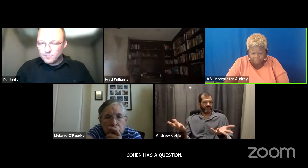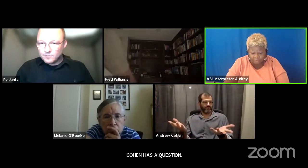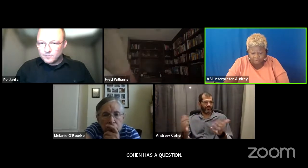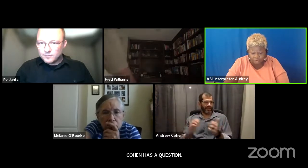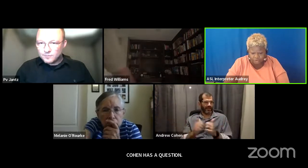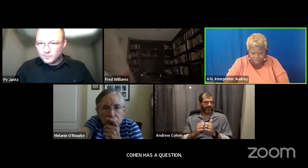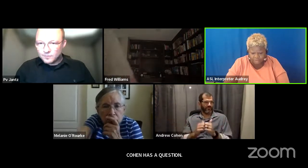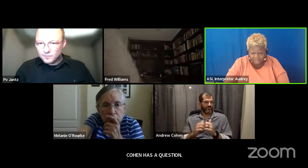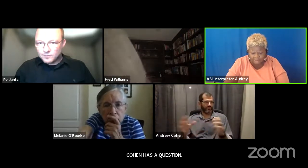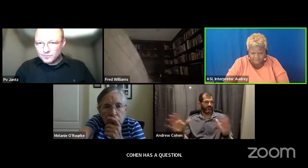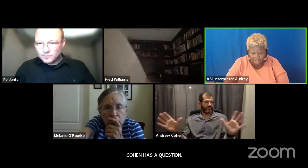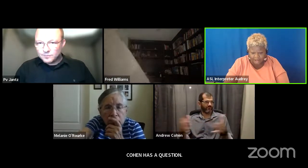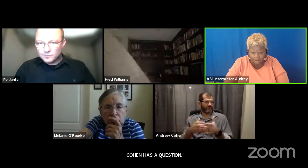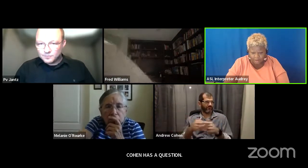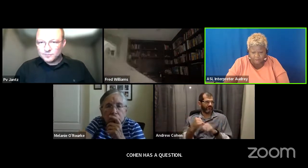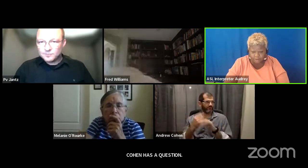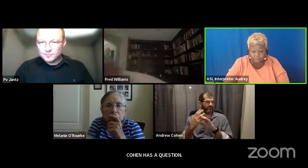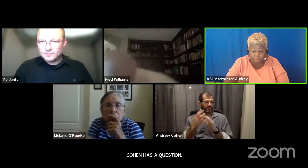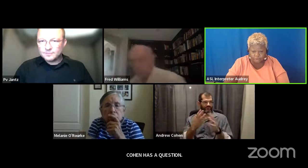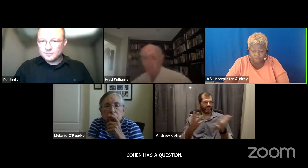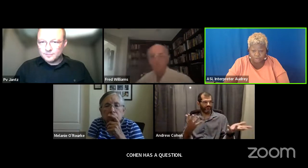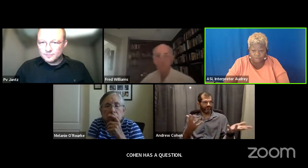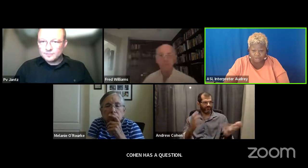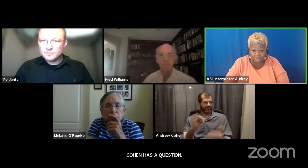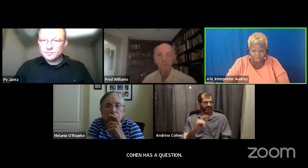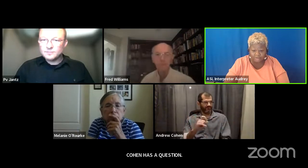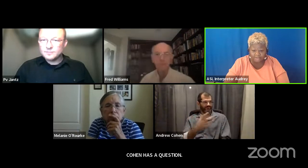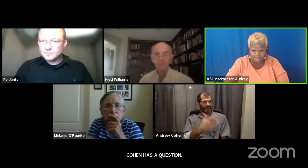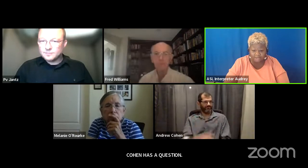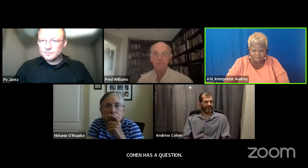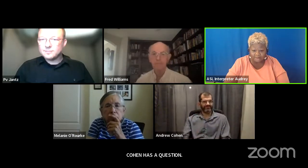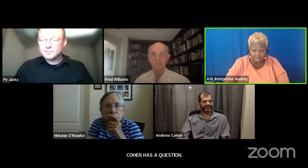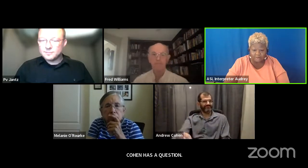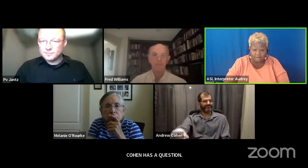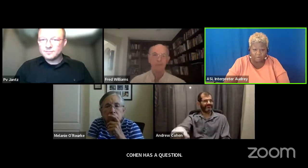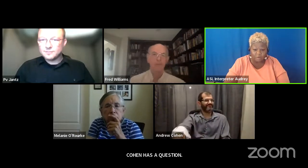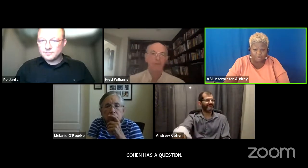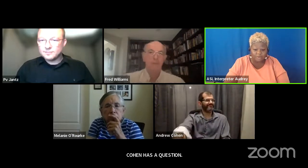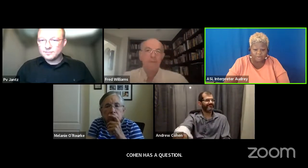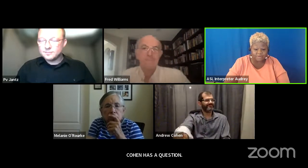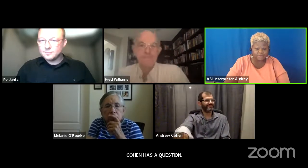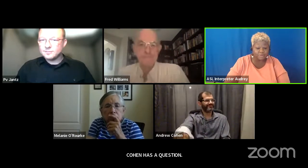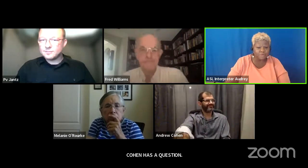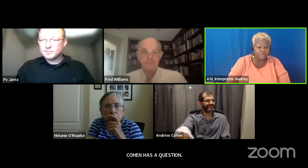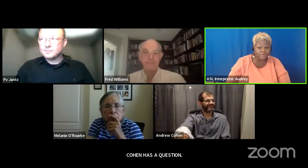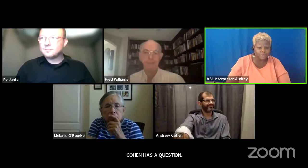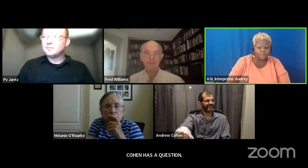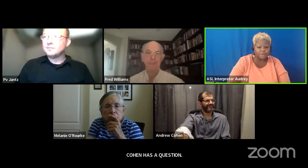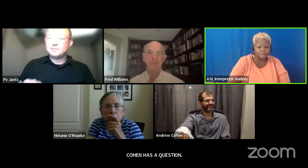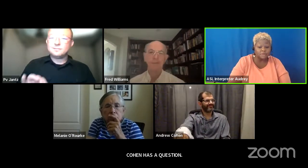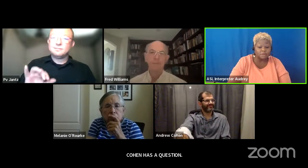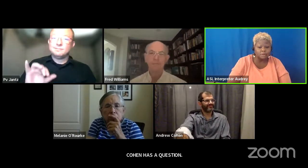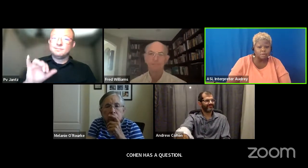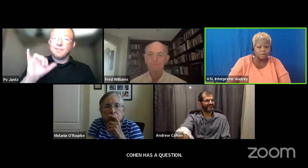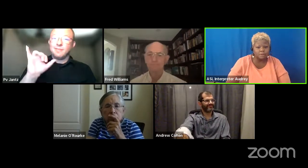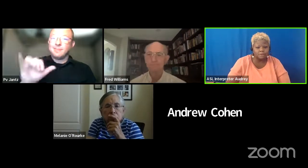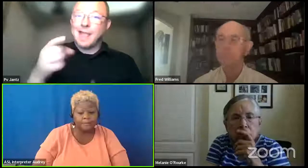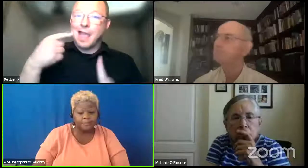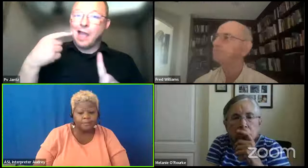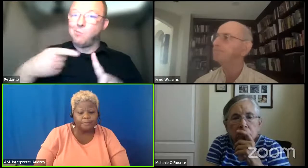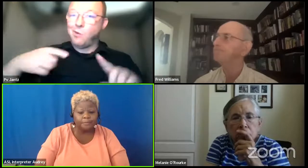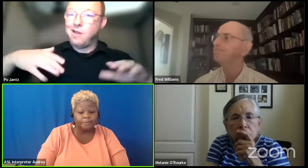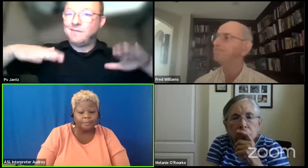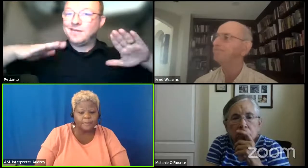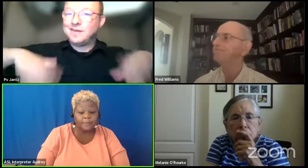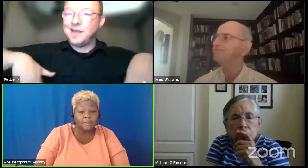Going forward for future meetings, how are we going to do those? I know we're talking about our next meeting, but what will be the procedure going forward?